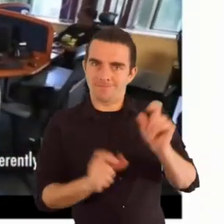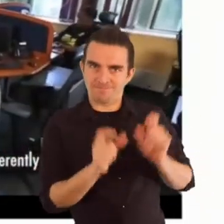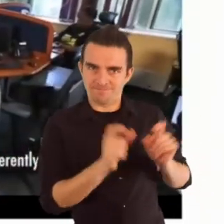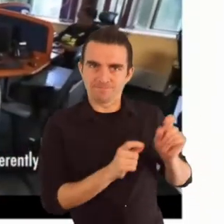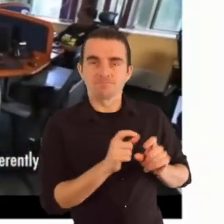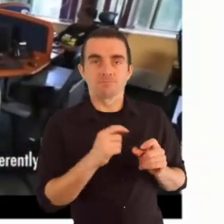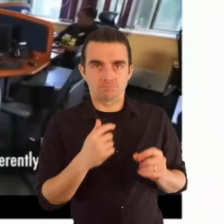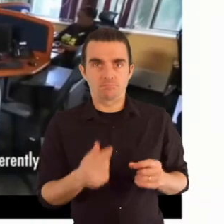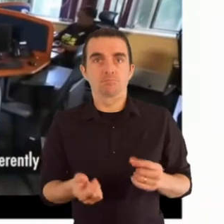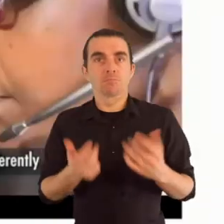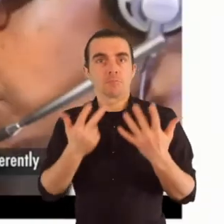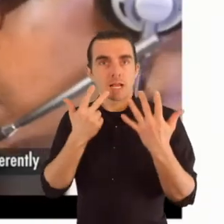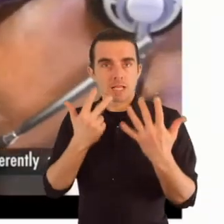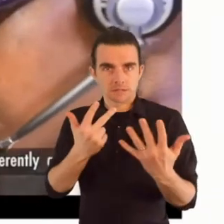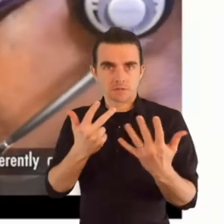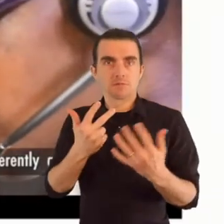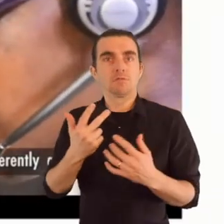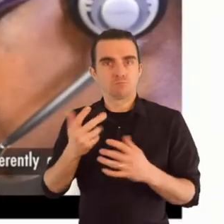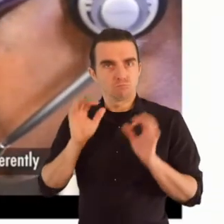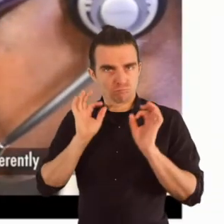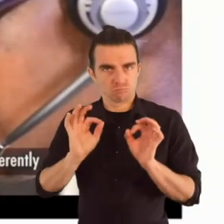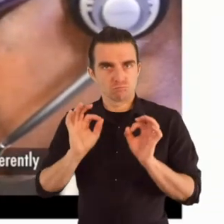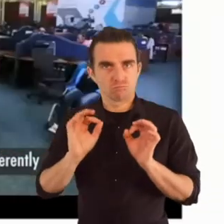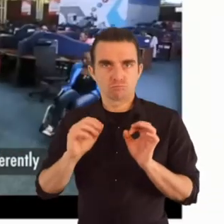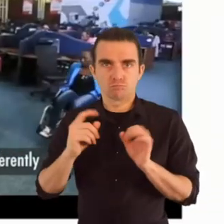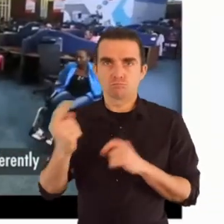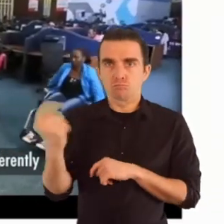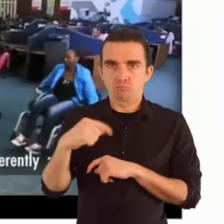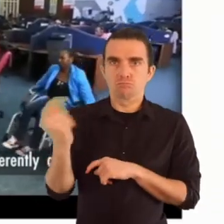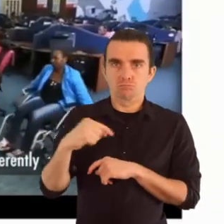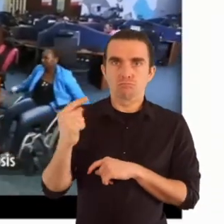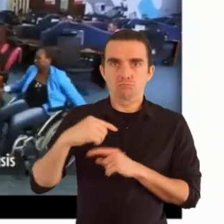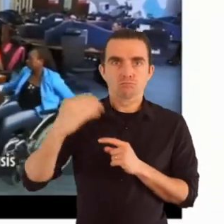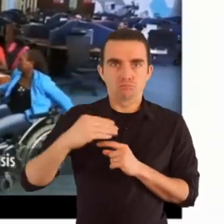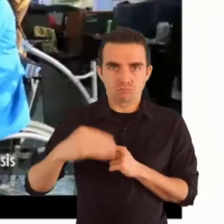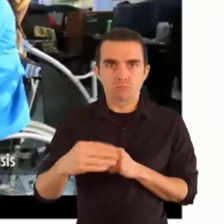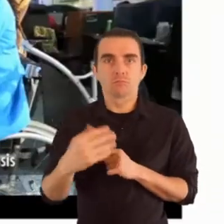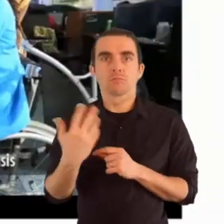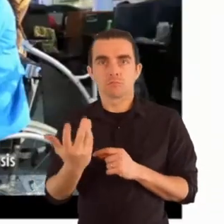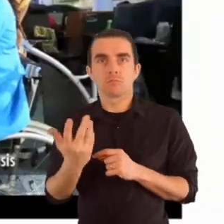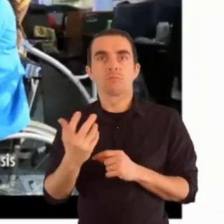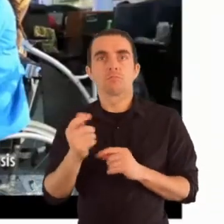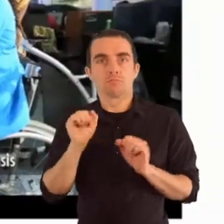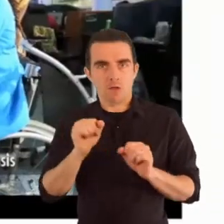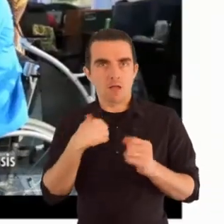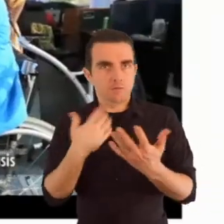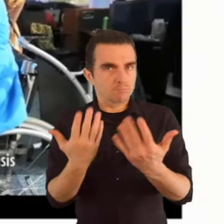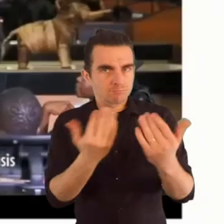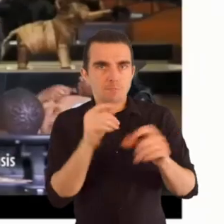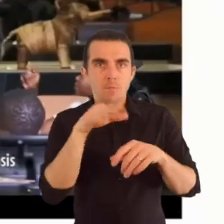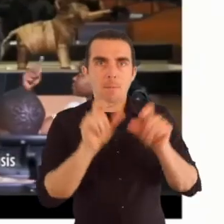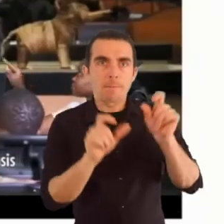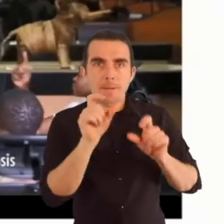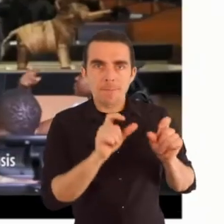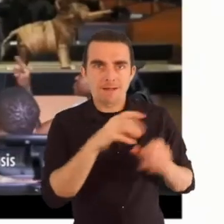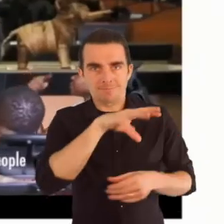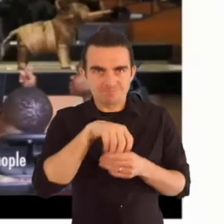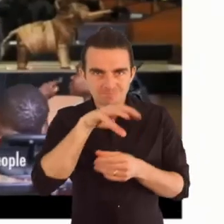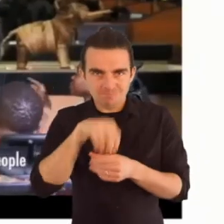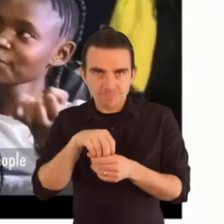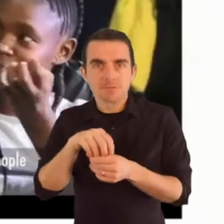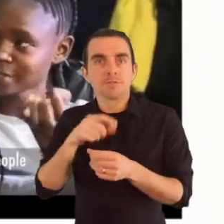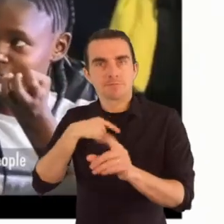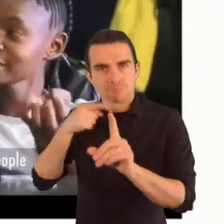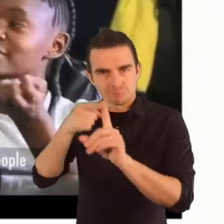employed 65 persons who are differently abled, 8 of which are on contract basis, and